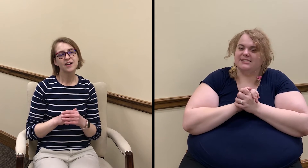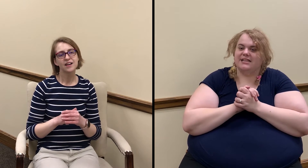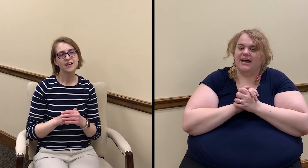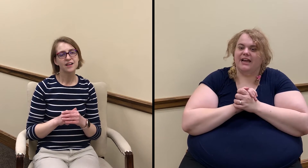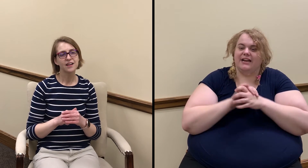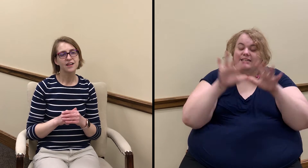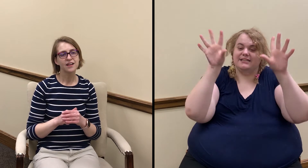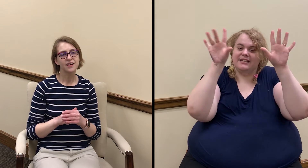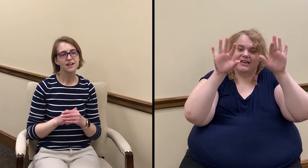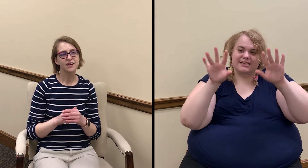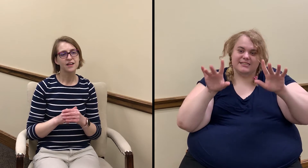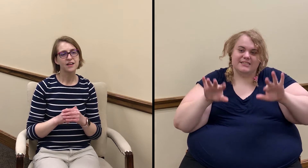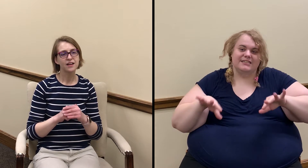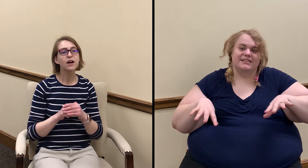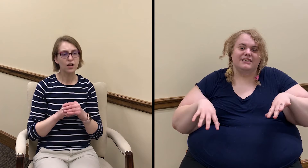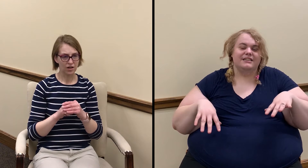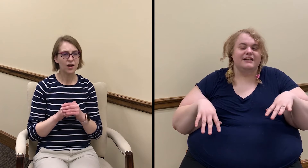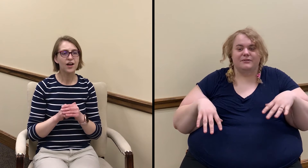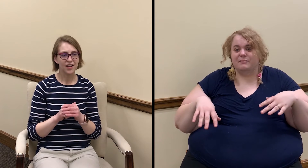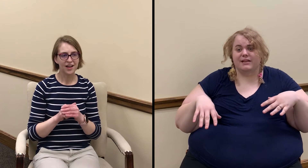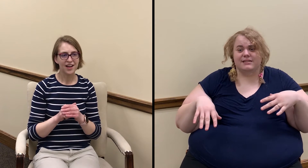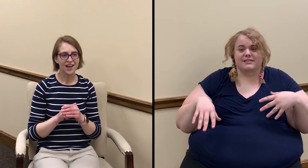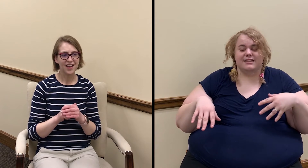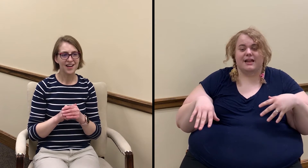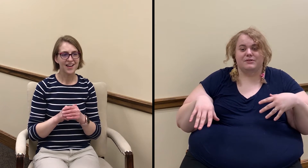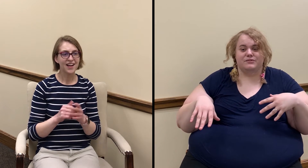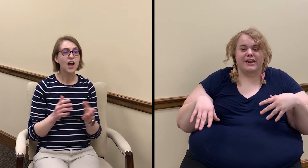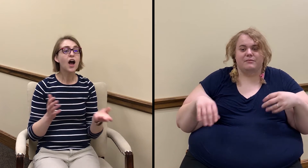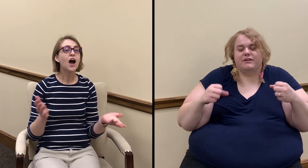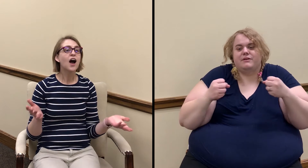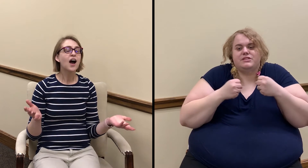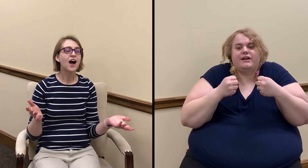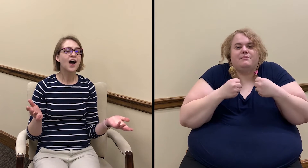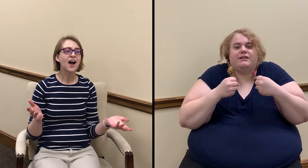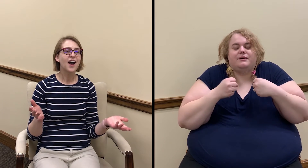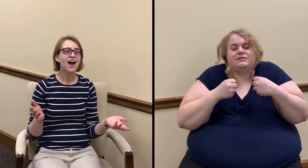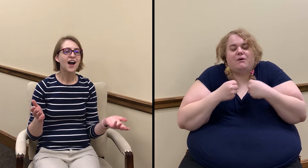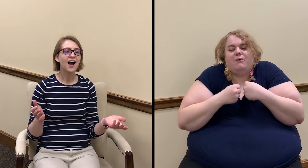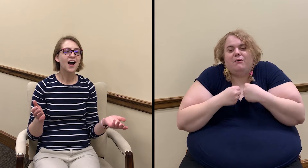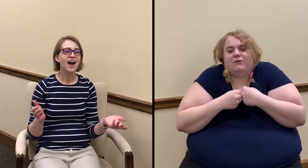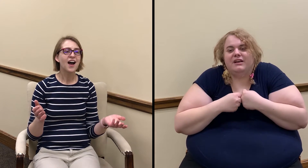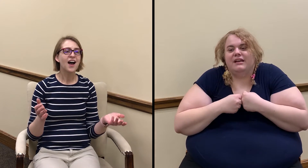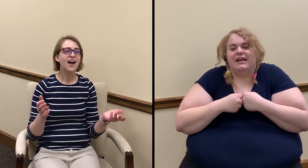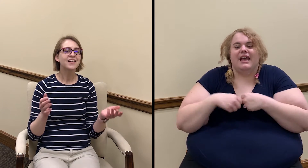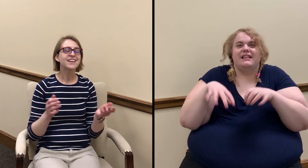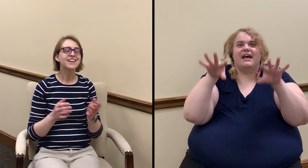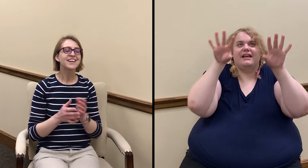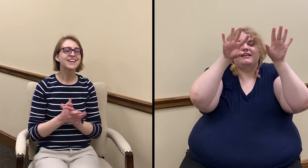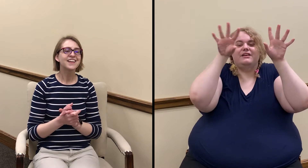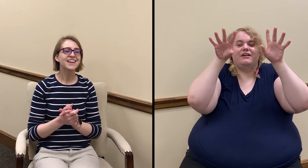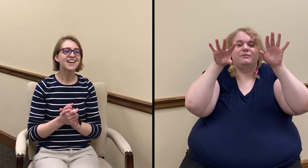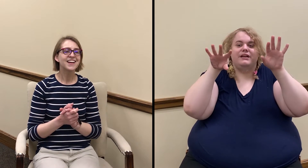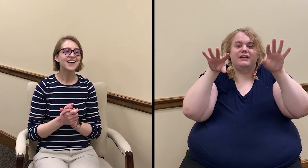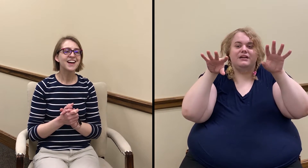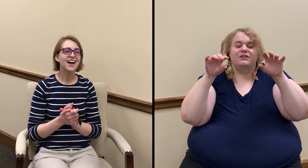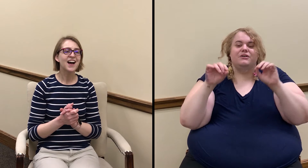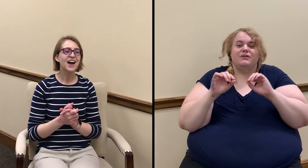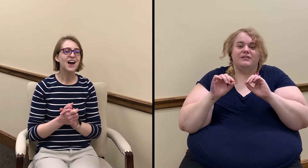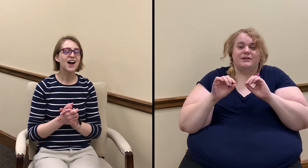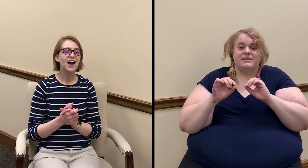and that, and I did this, then it would make sense that that was rain. But if I was talking about it was cold and that, and then you have winter, or there was